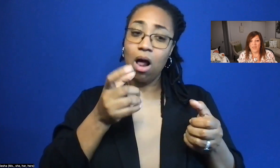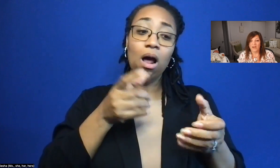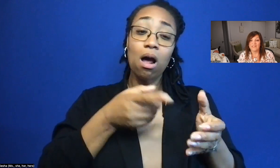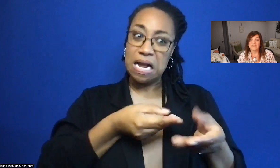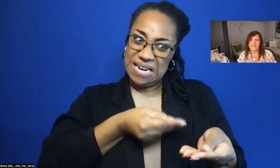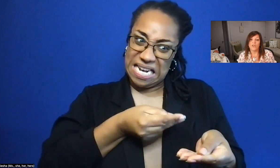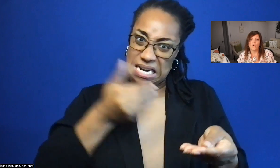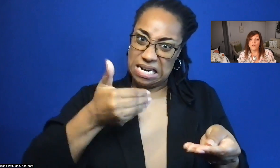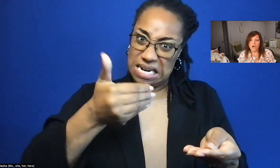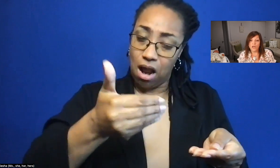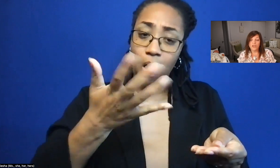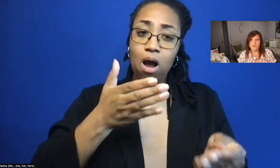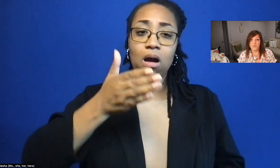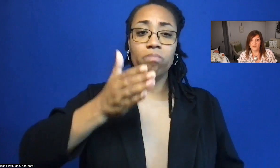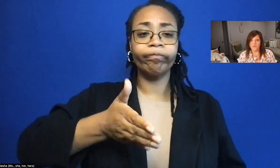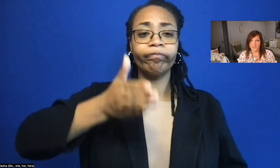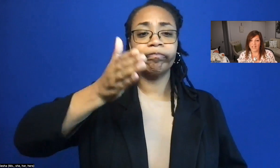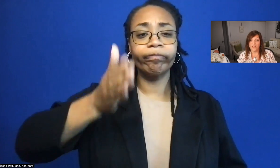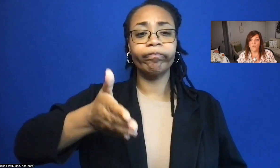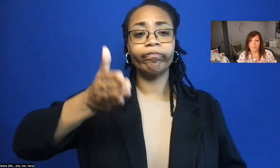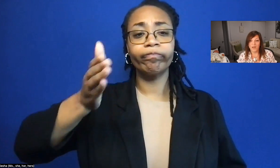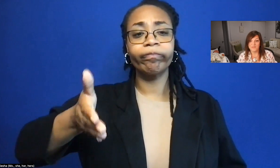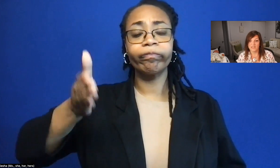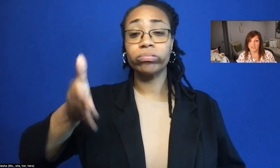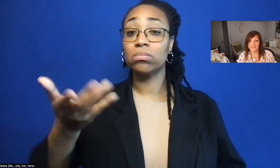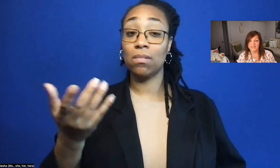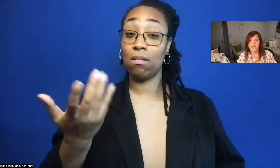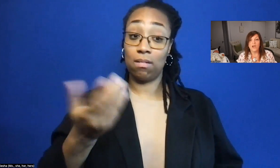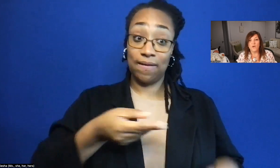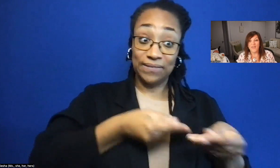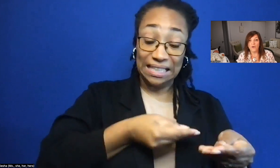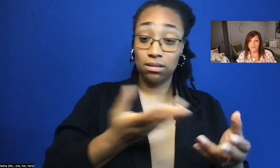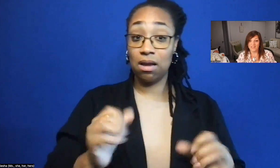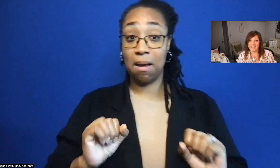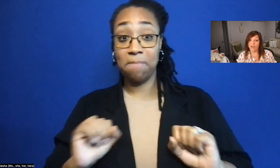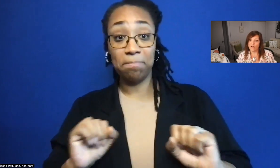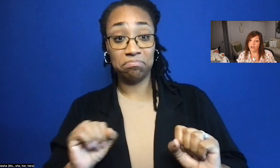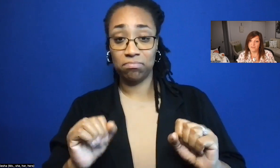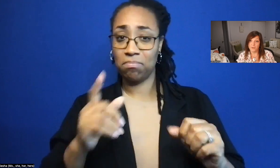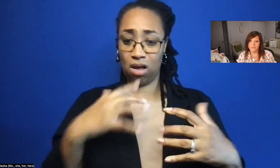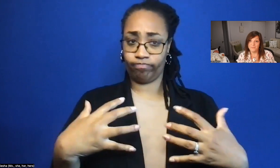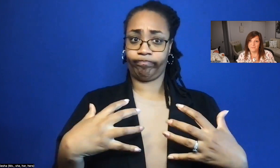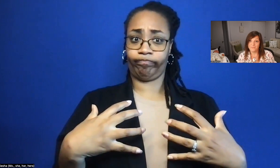Those parents can go longer between feeding or pump sessions without feeling